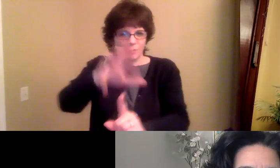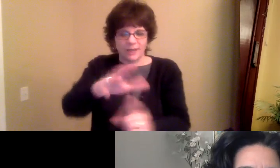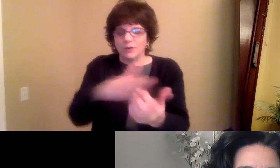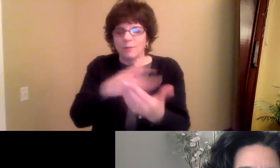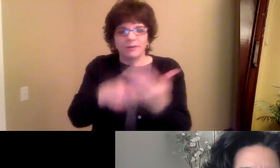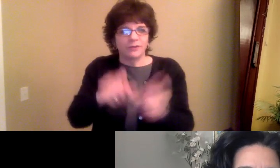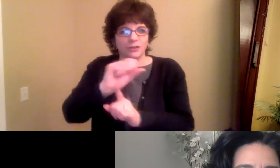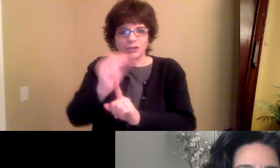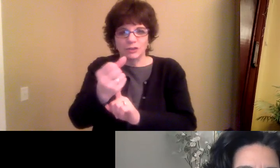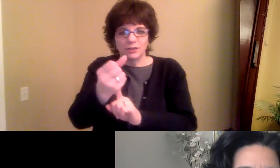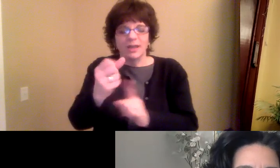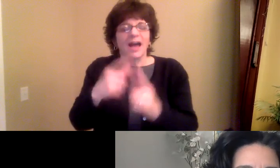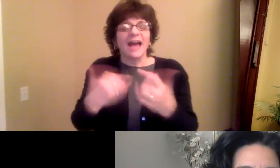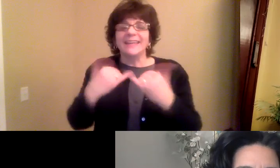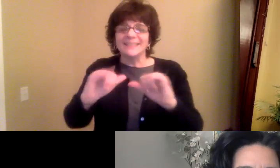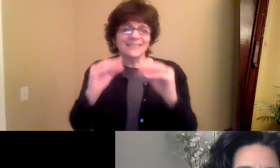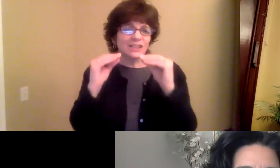still deliver